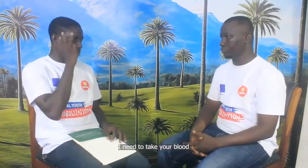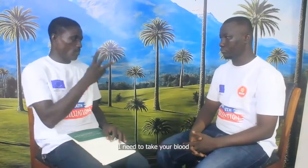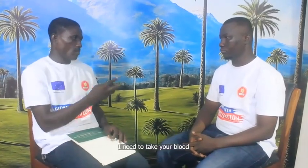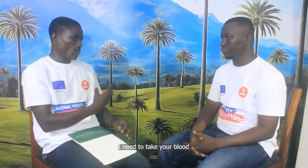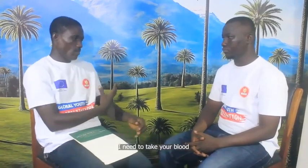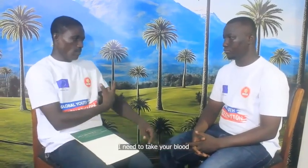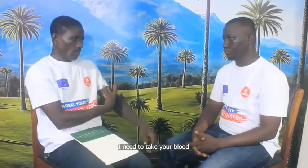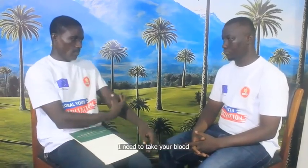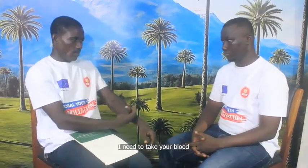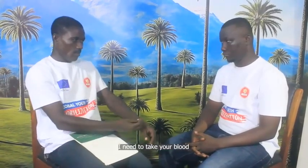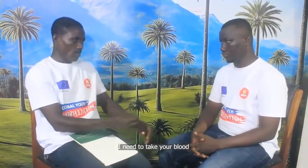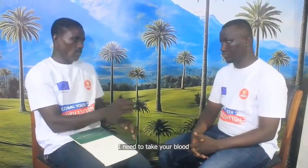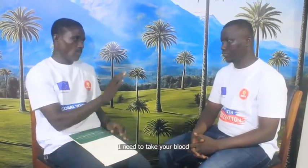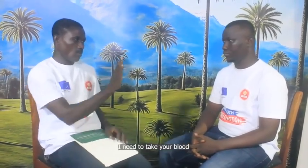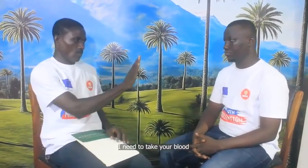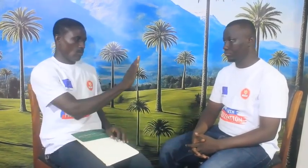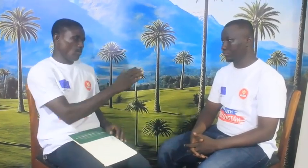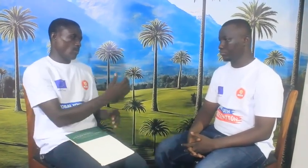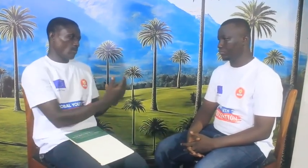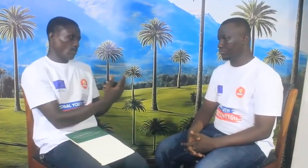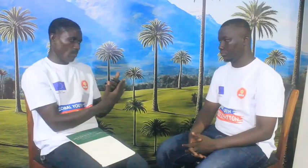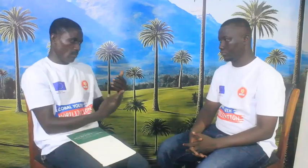I need to take your blood.